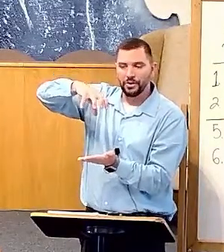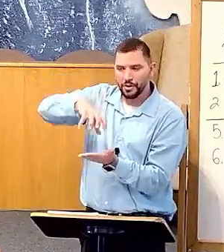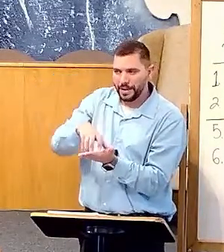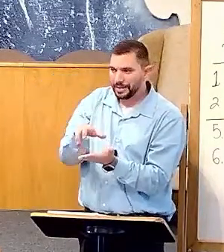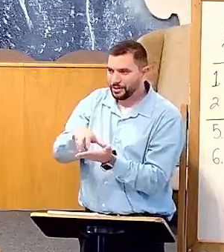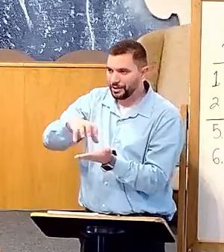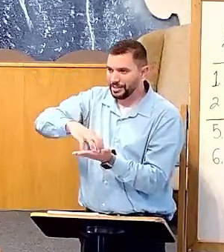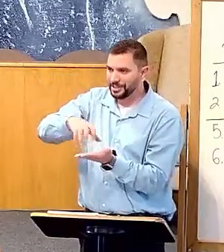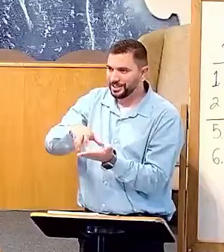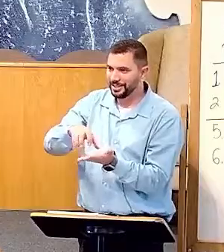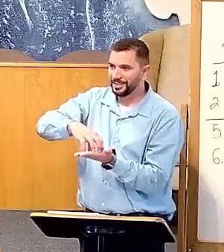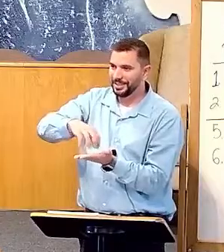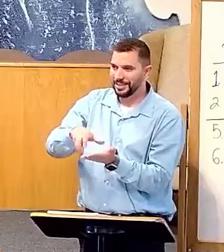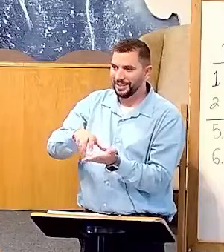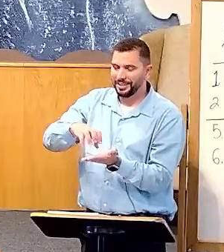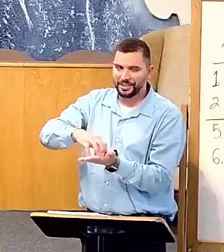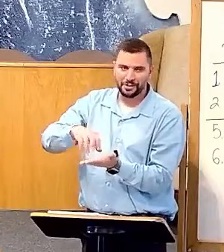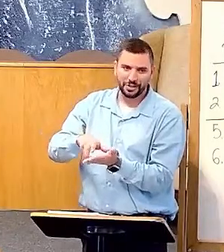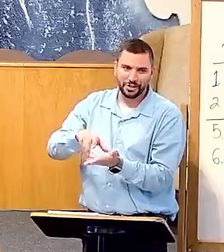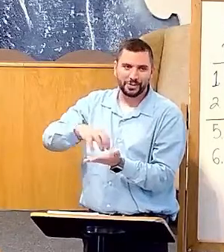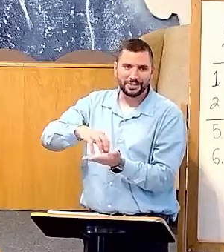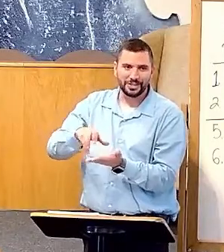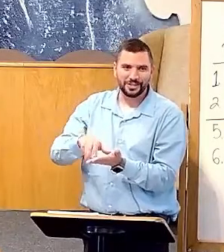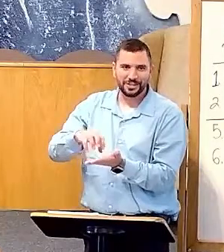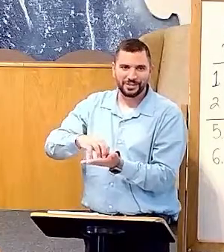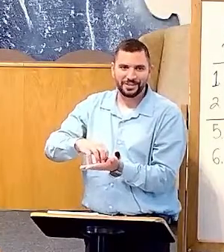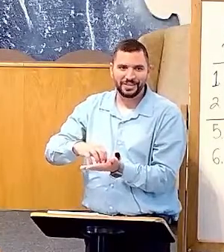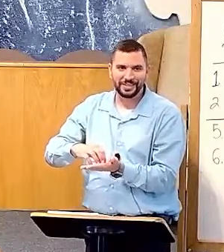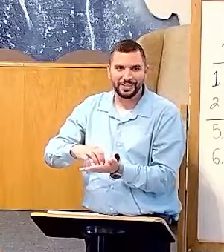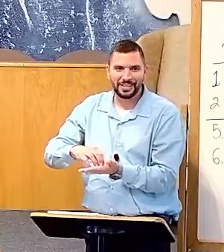baking cookies. And those are good ones to know too.